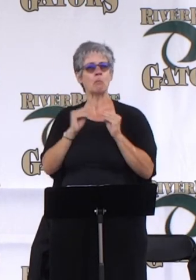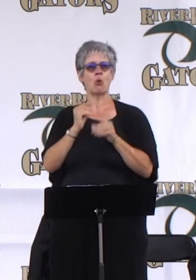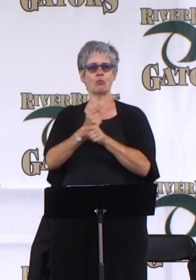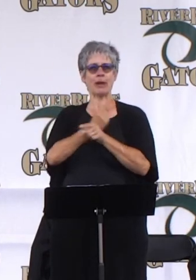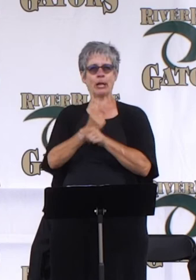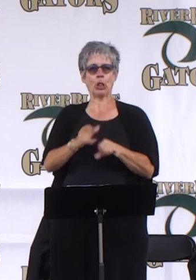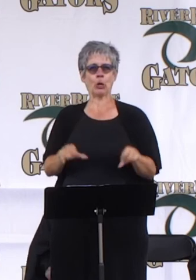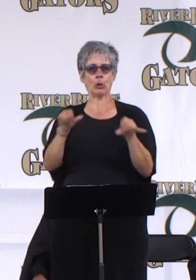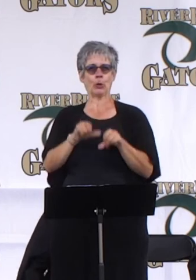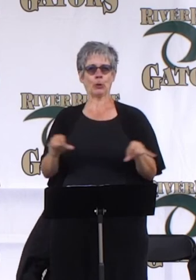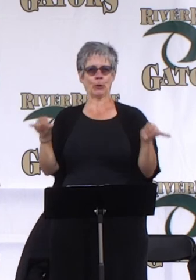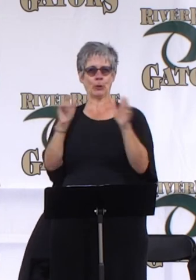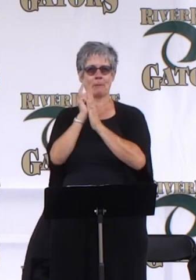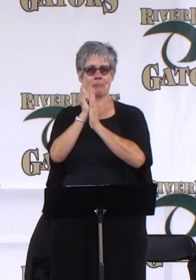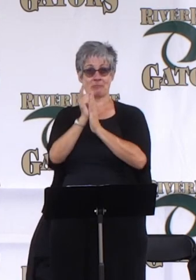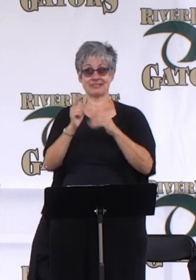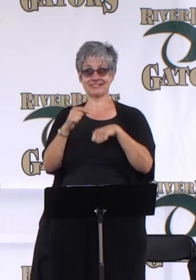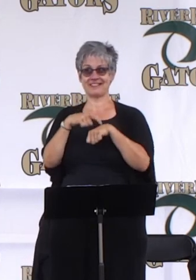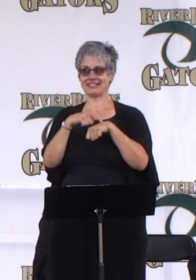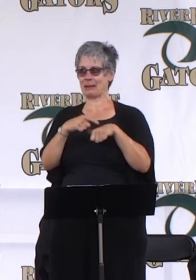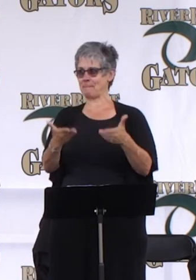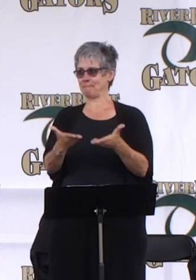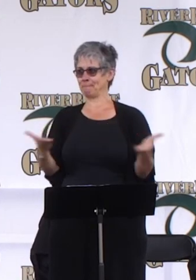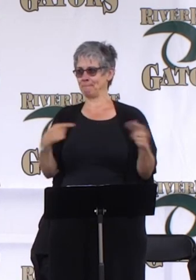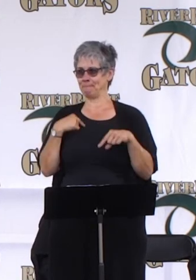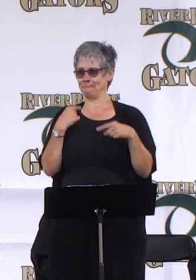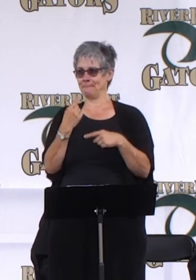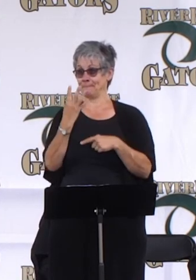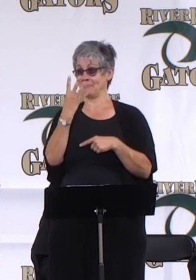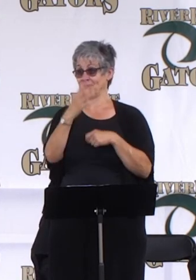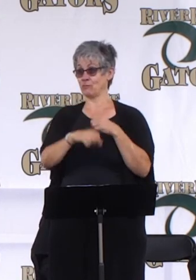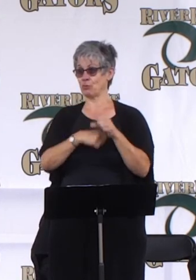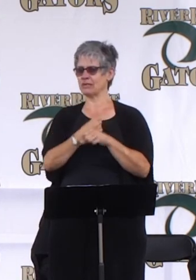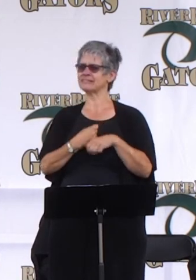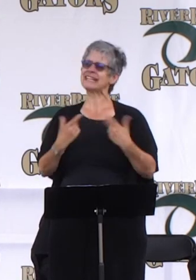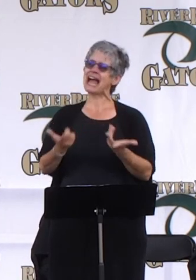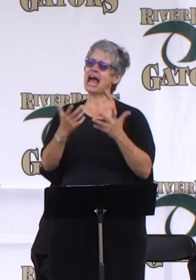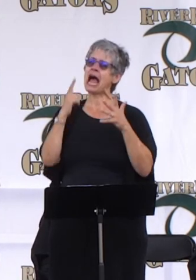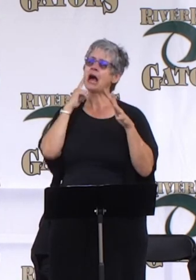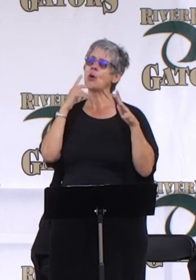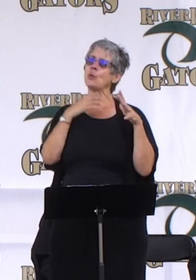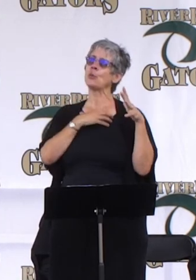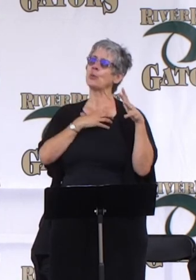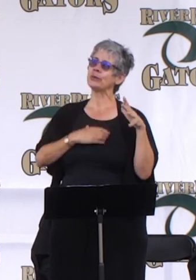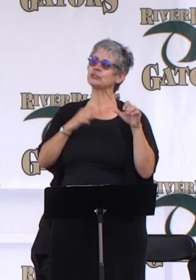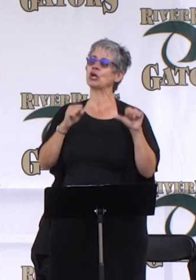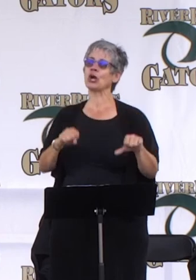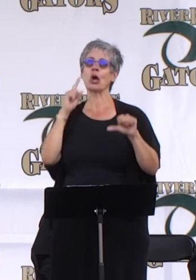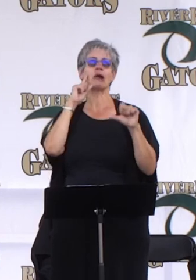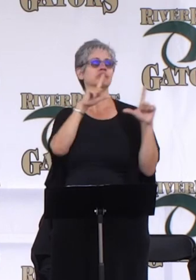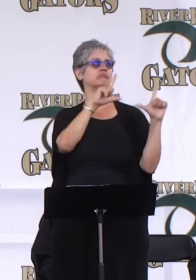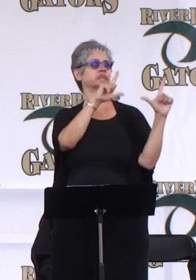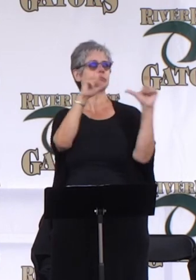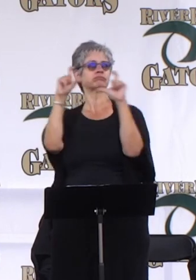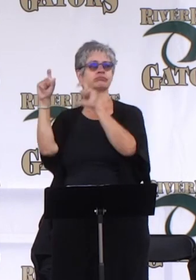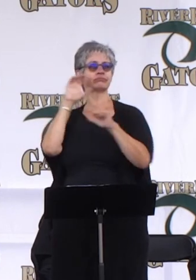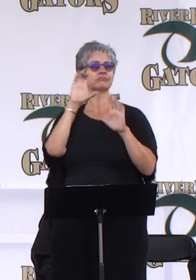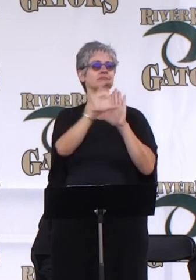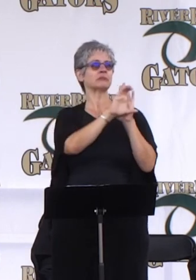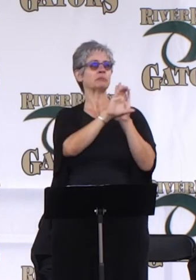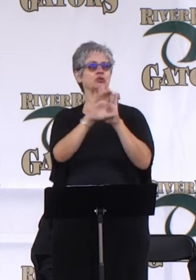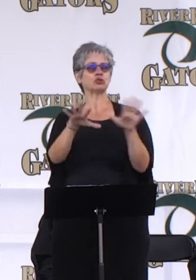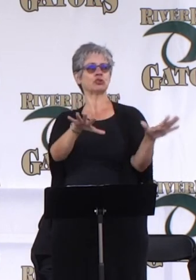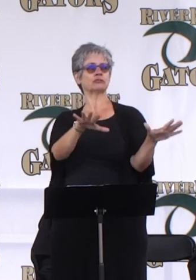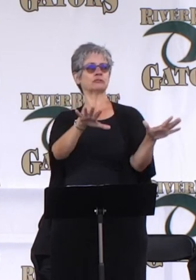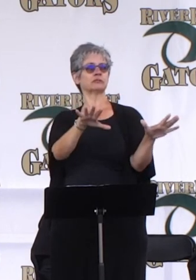years. I wish that I could freeze all of the time that we have shared over the last 4 years into Polaroids. We have spent many mornings